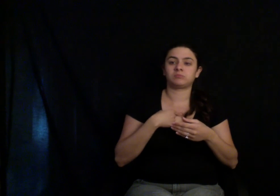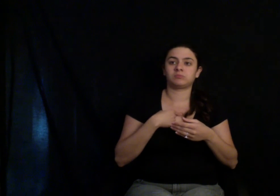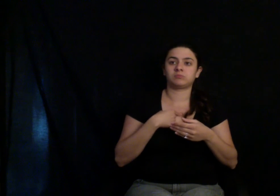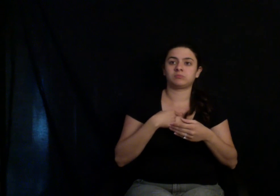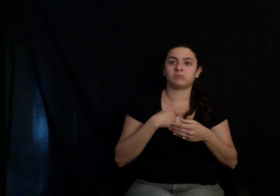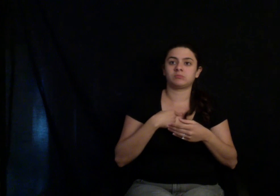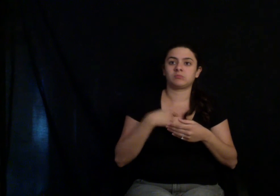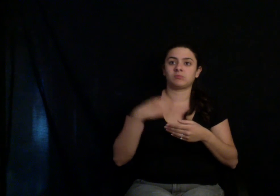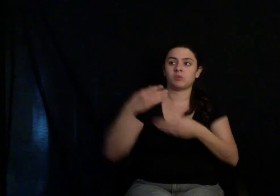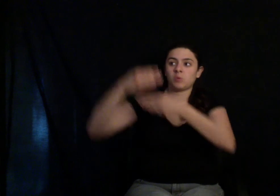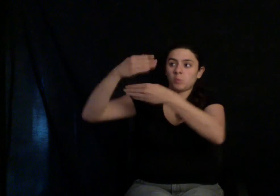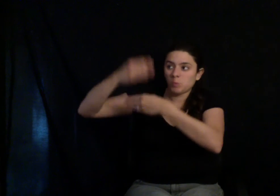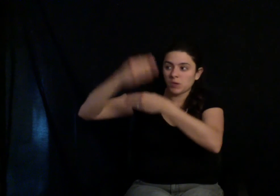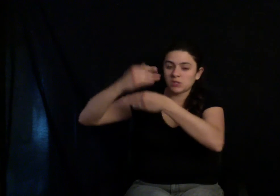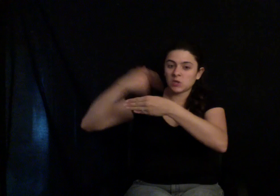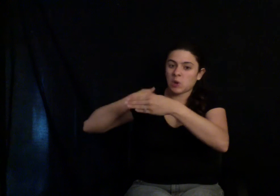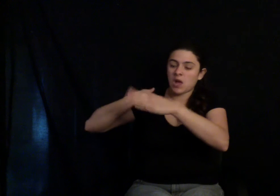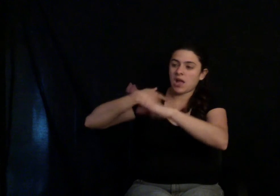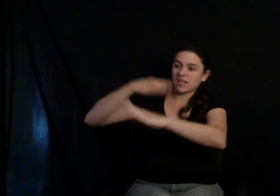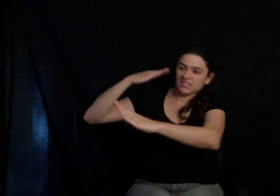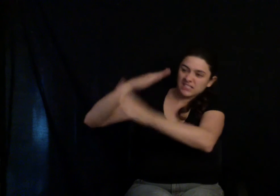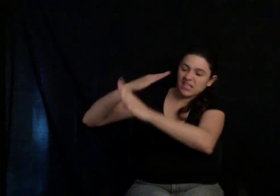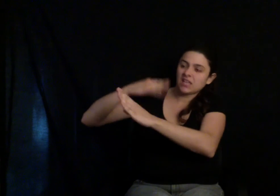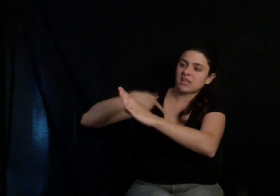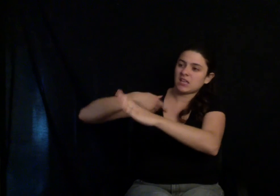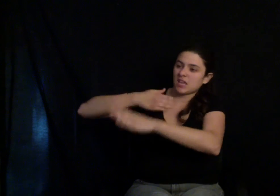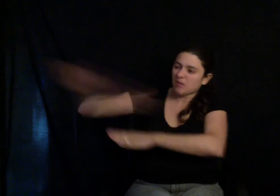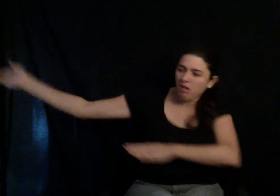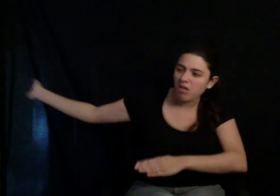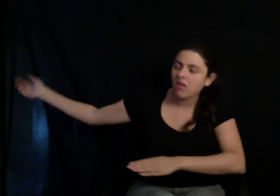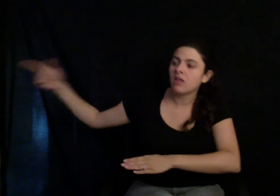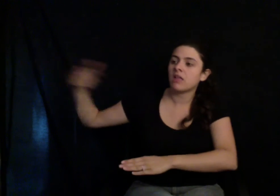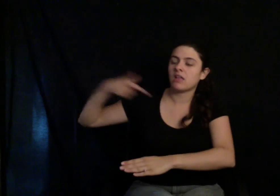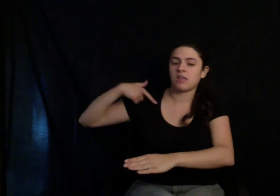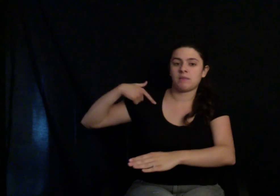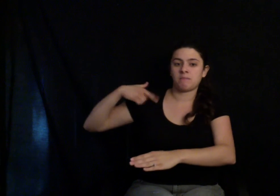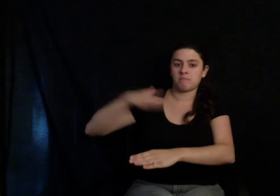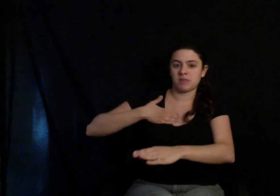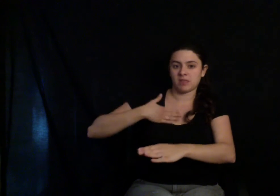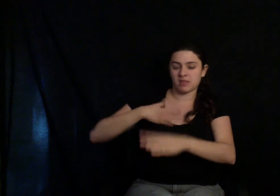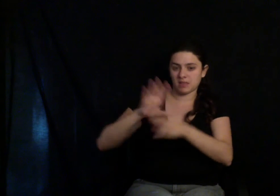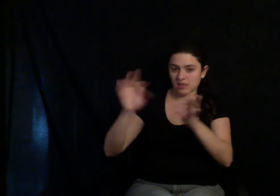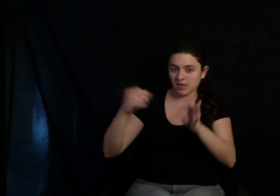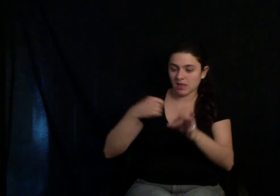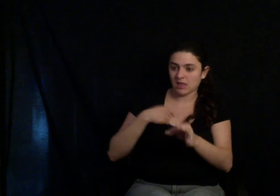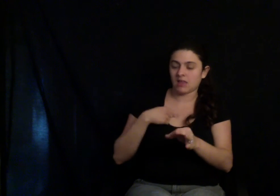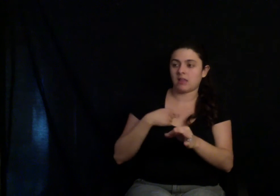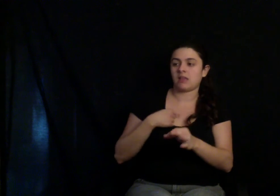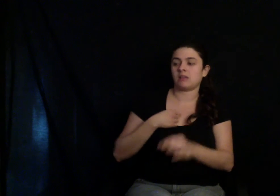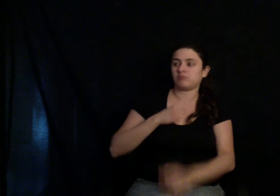window and like to escape. And so I kicked out a window and we took a breath, and it was terrible. Like